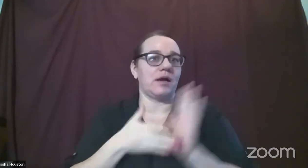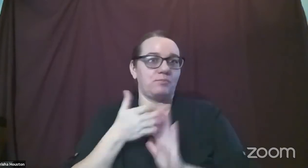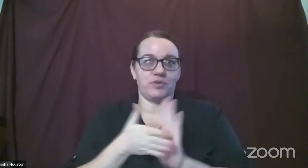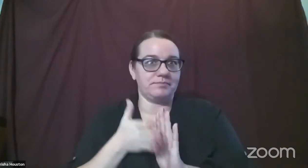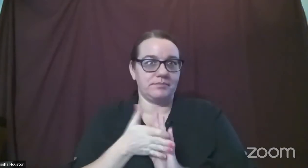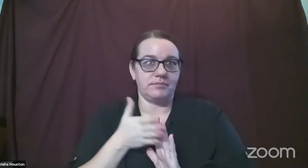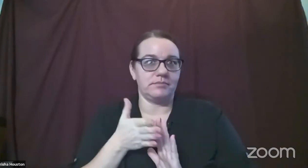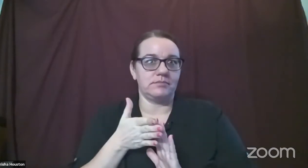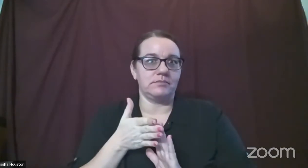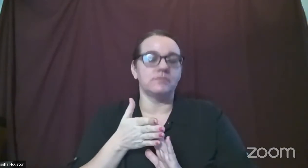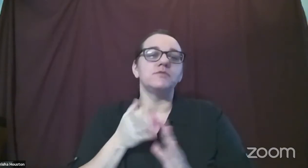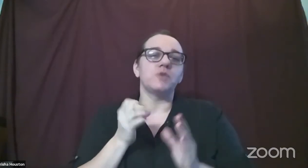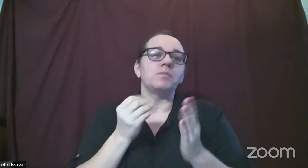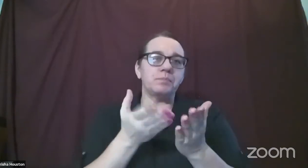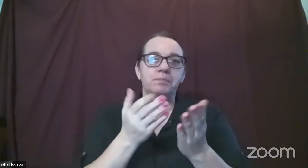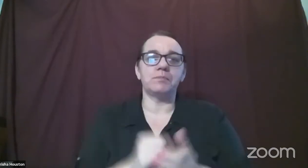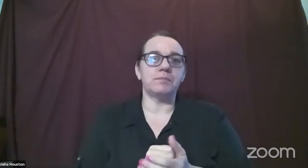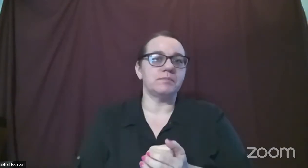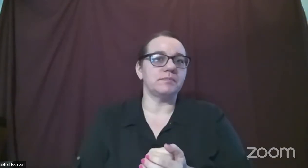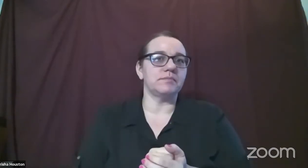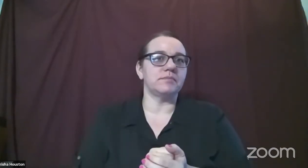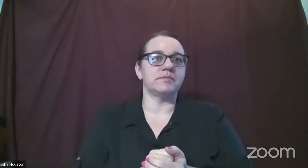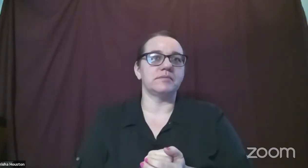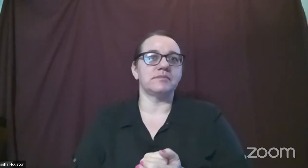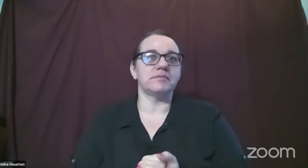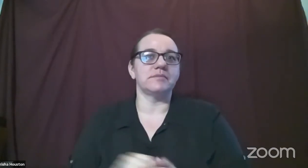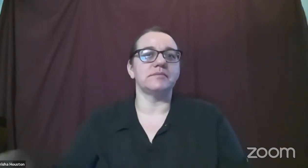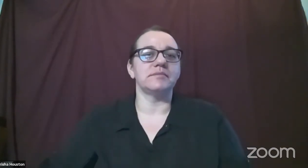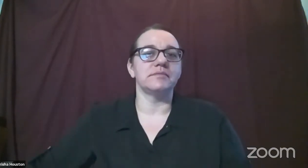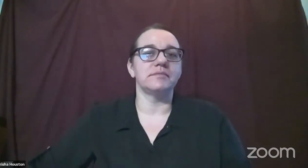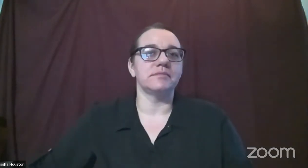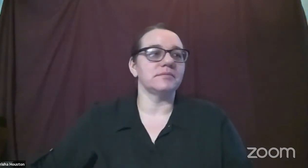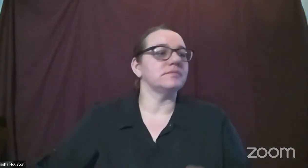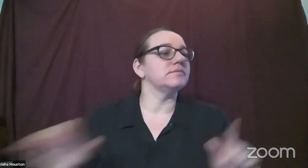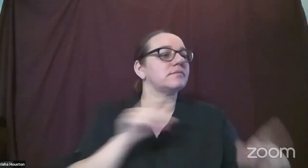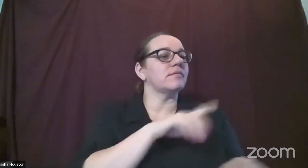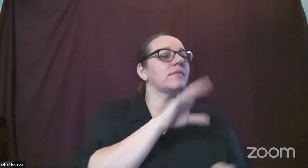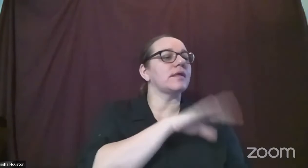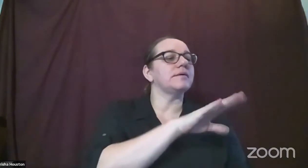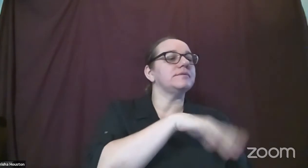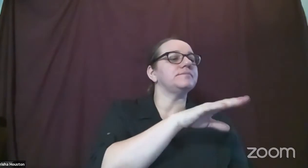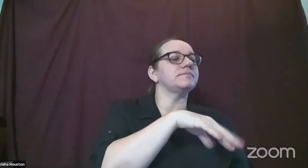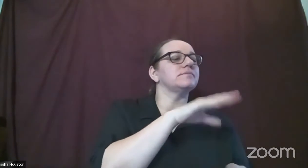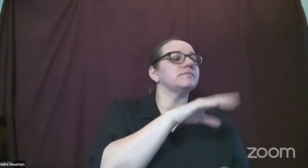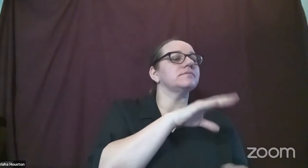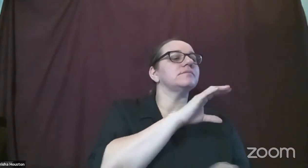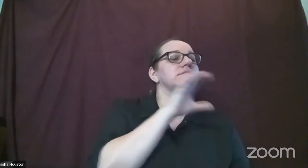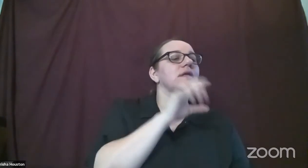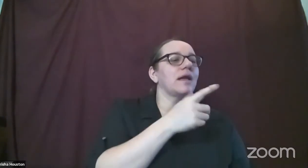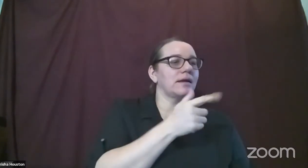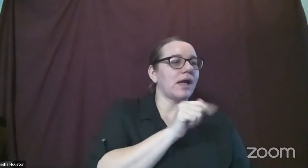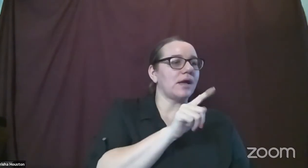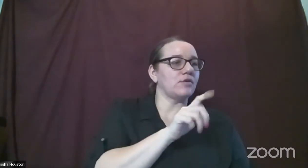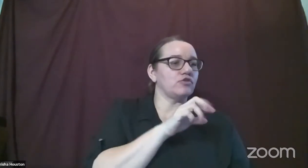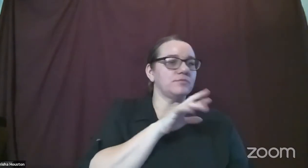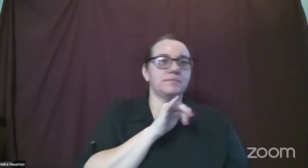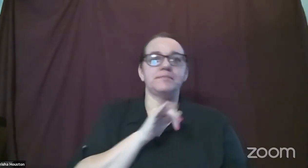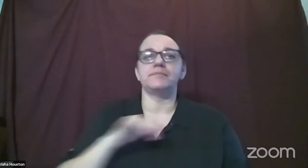of 4. And so if one person is absent, we are not able to move forward with board business. So we desperately need those